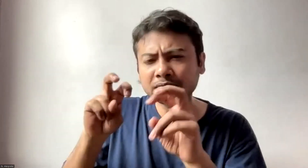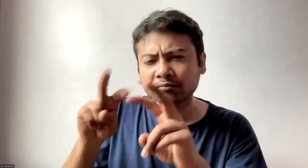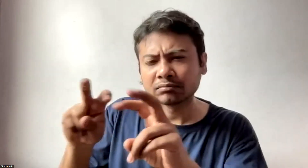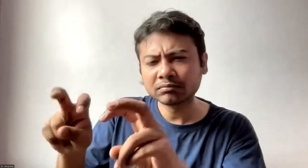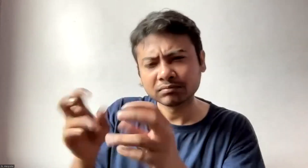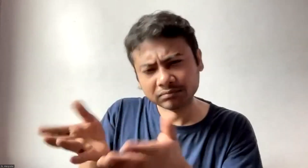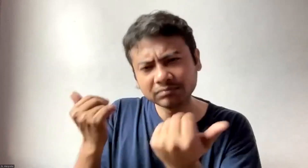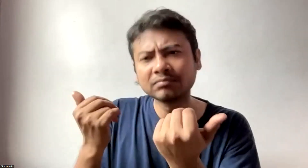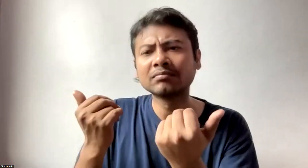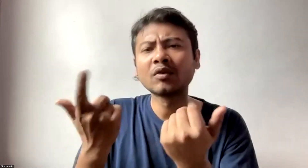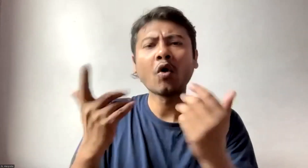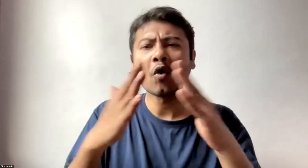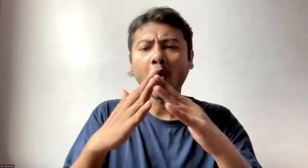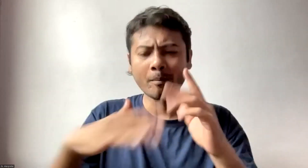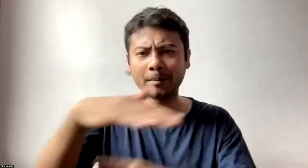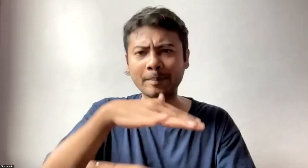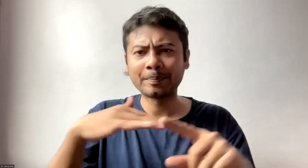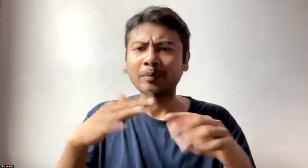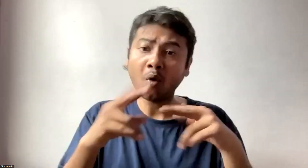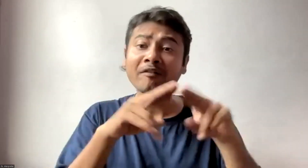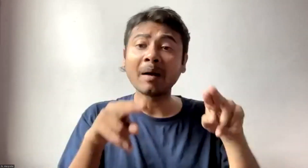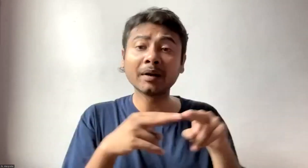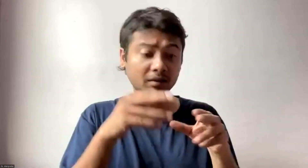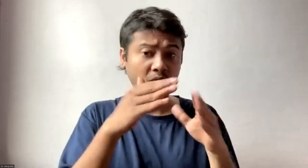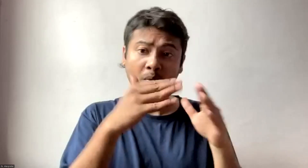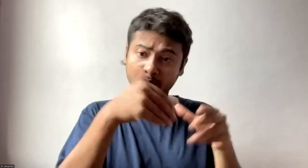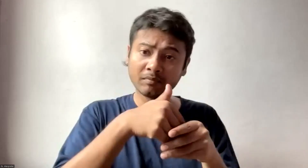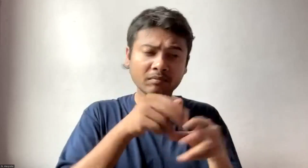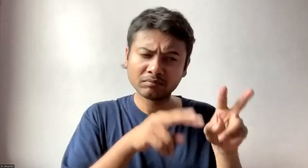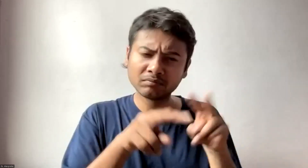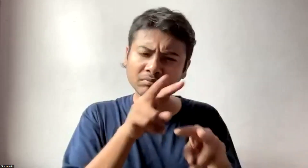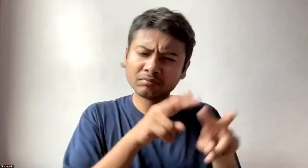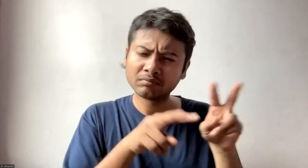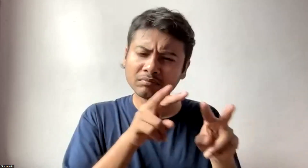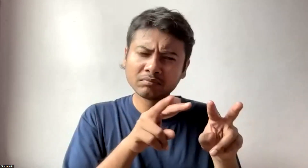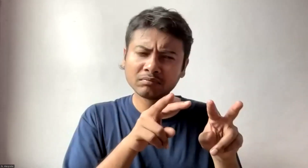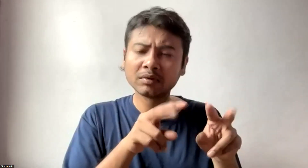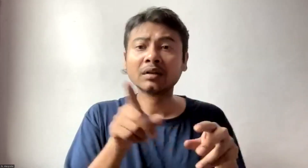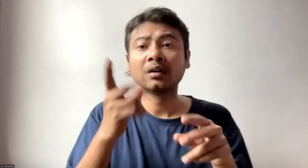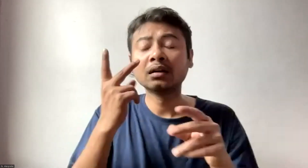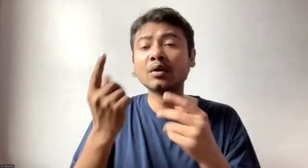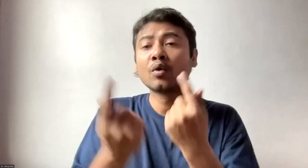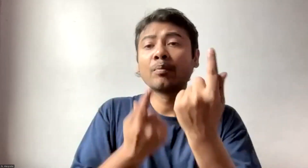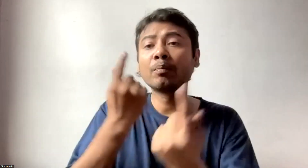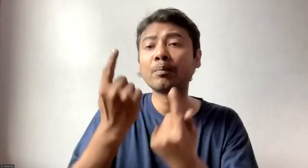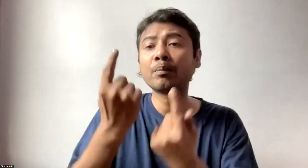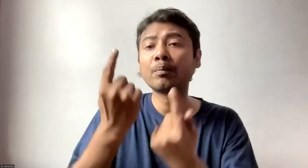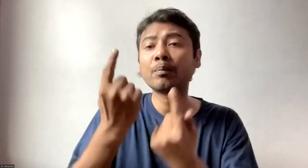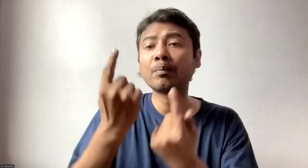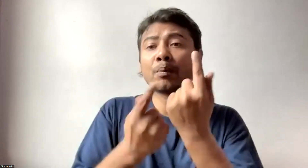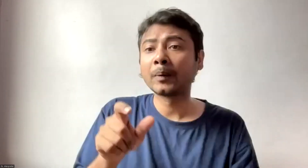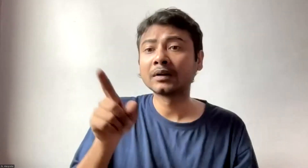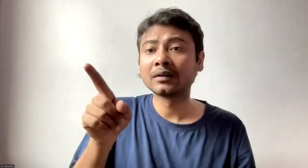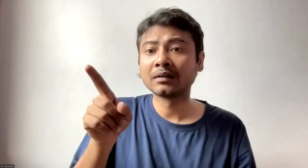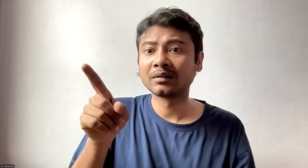modes. How you can see a politician who's so much in the mode of passion because he's so much after power